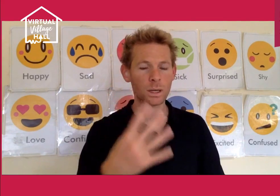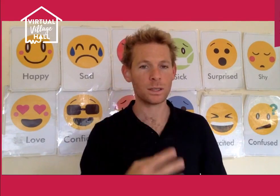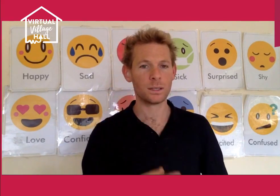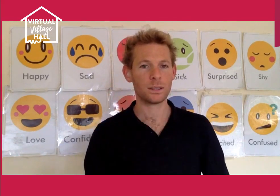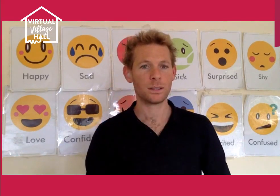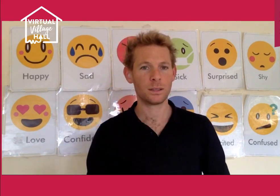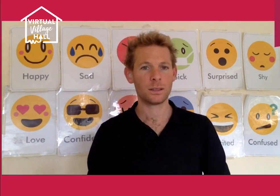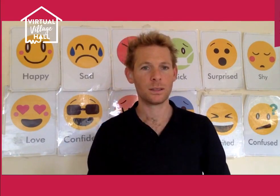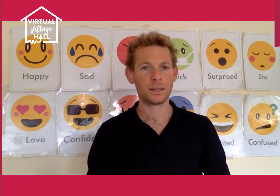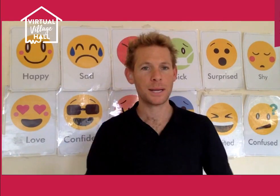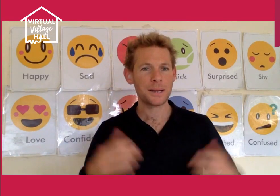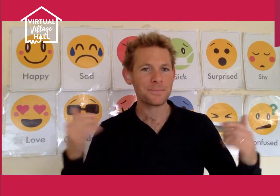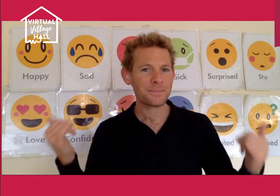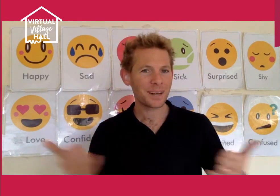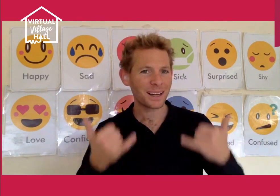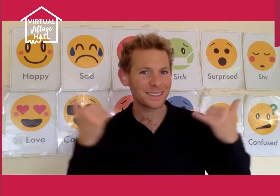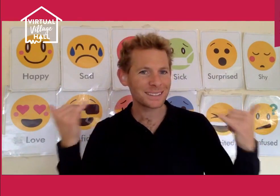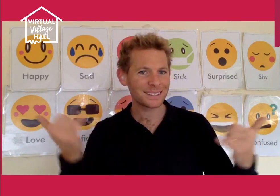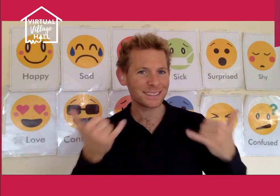Number four.